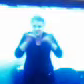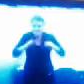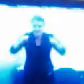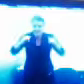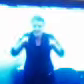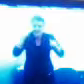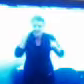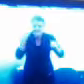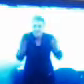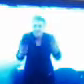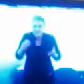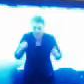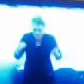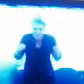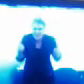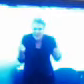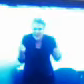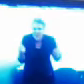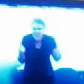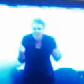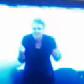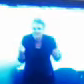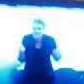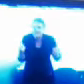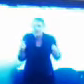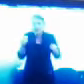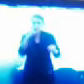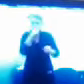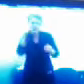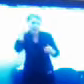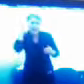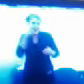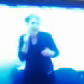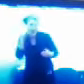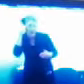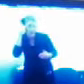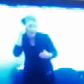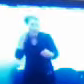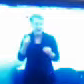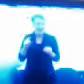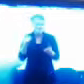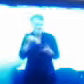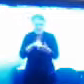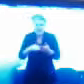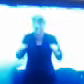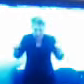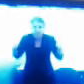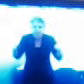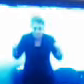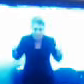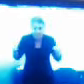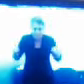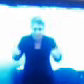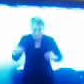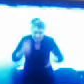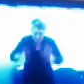up onto the table and smelled the gruel and licked it just a little bit. She knew that the woman wouldn't know if she just tried